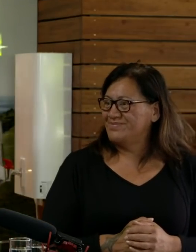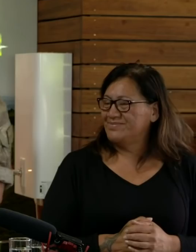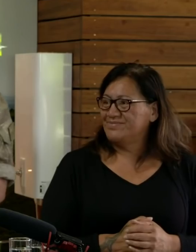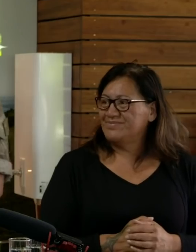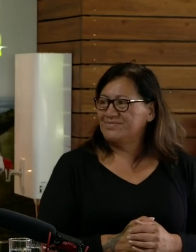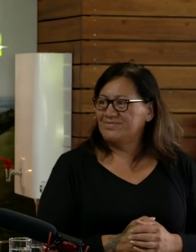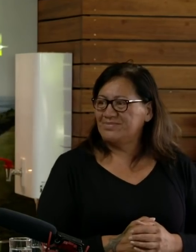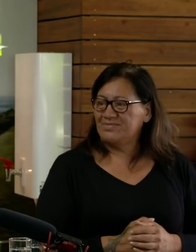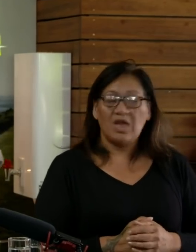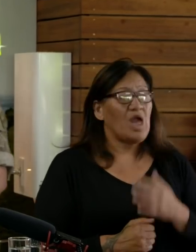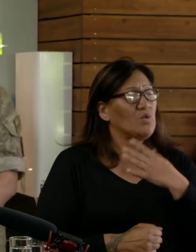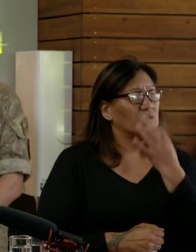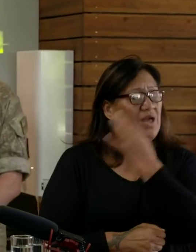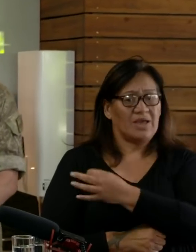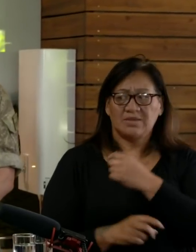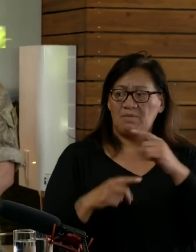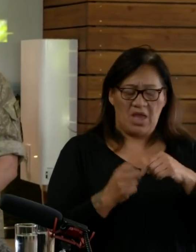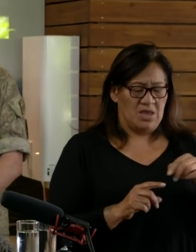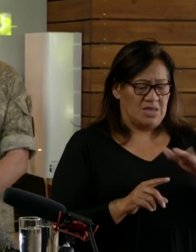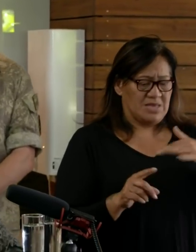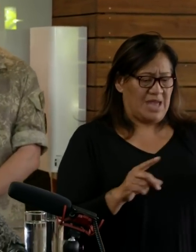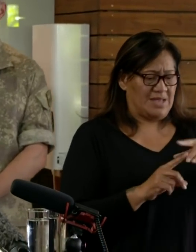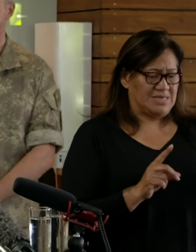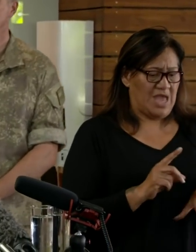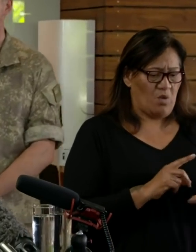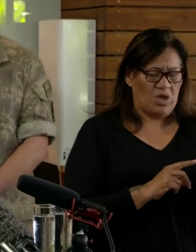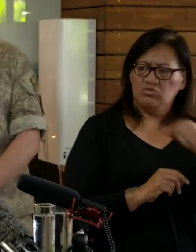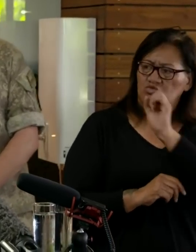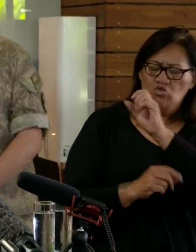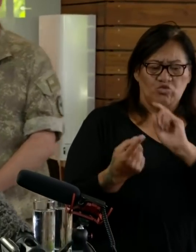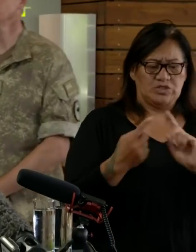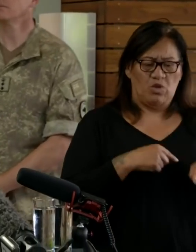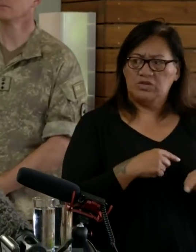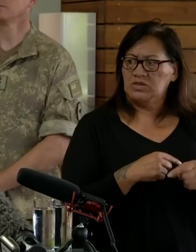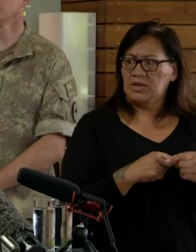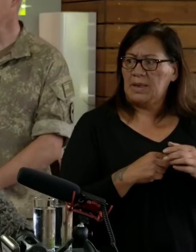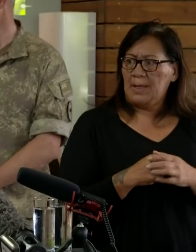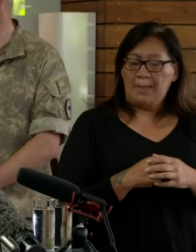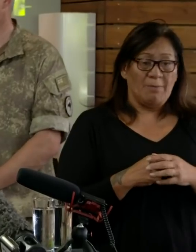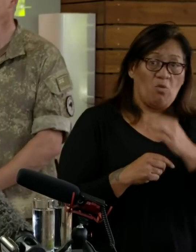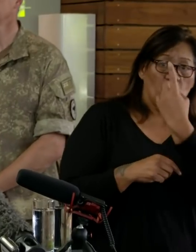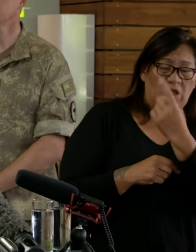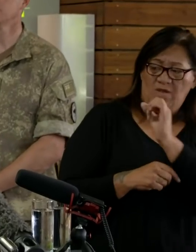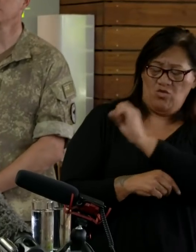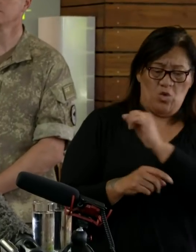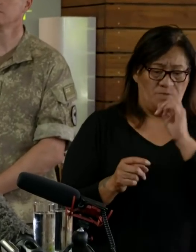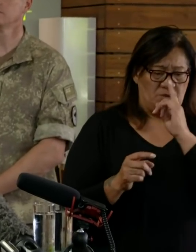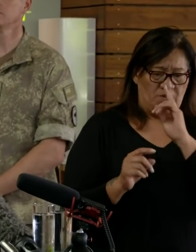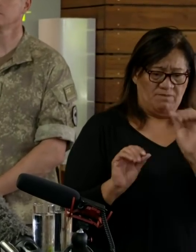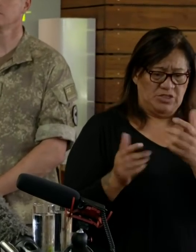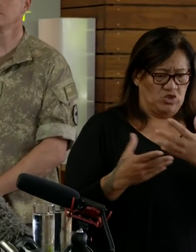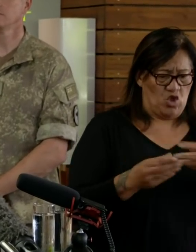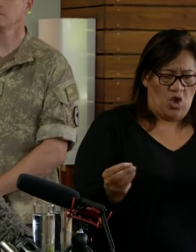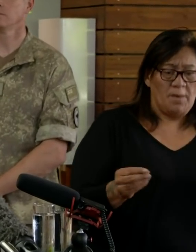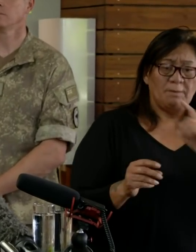Kia ora. Joe, can I ask you about the Ngāti Awa response to this? You're missing one of your own at this time, but you've taken the